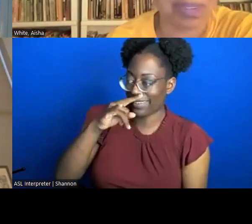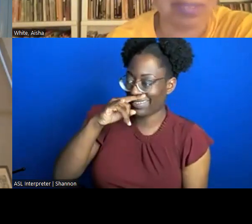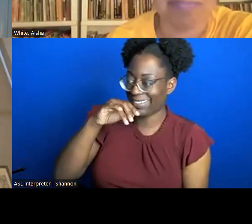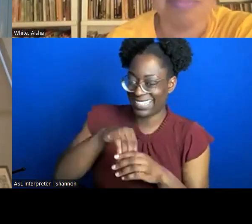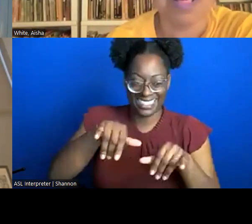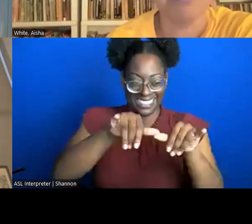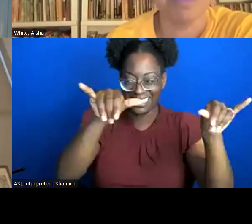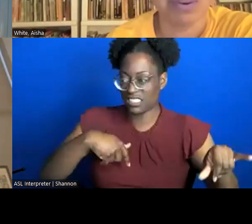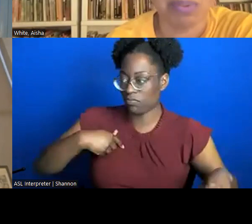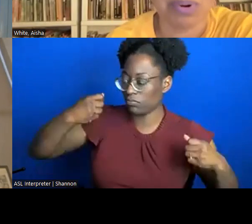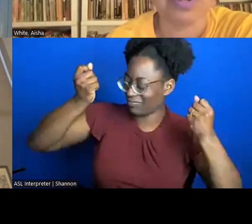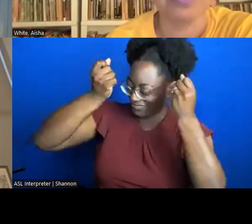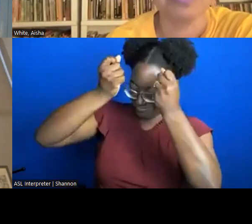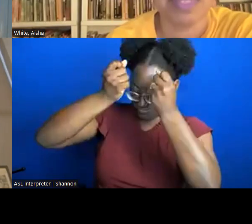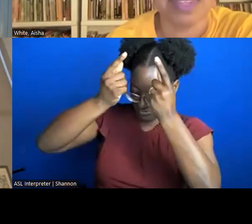of work